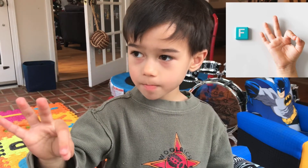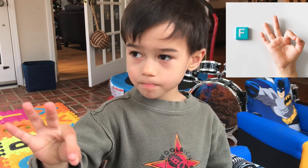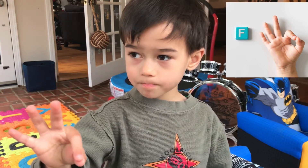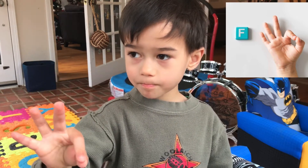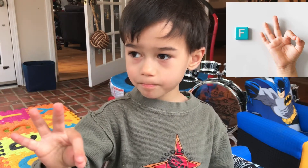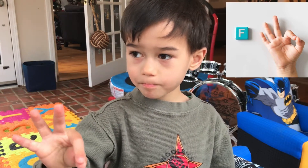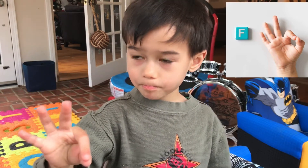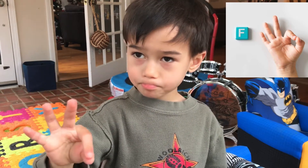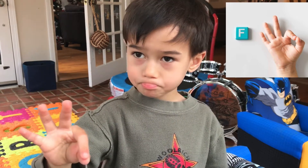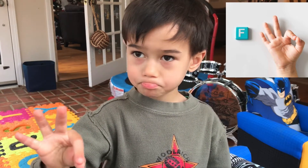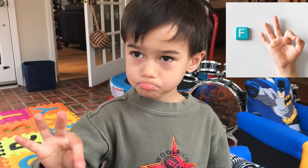Like?